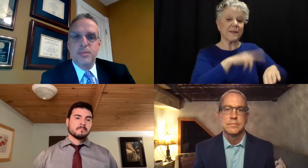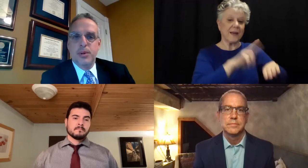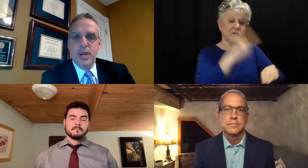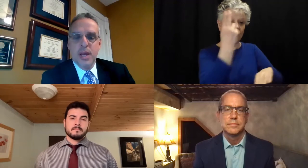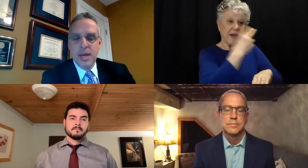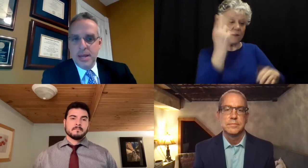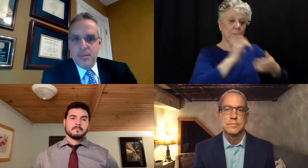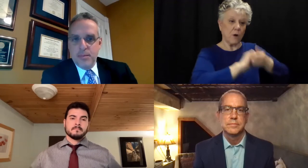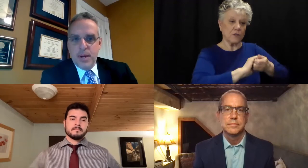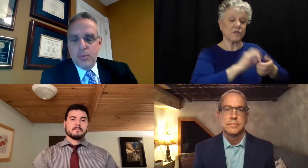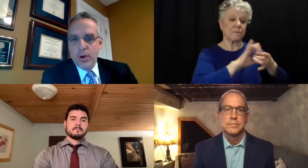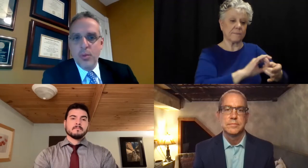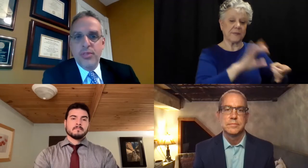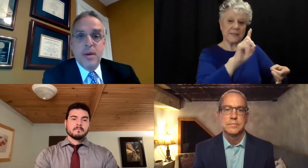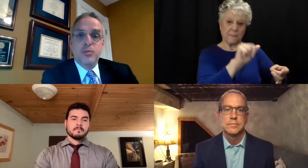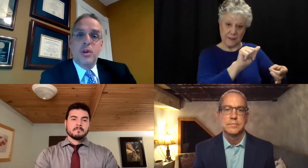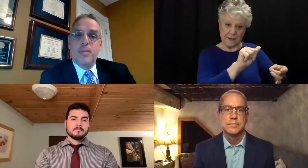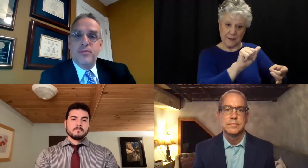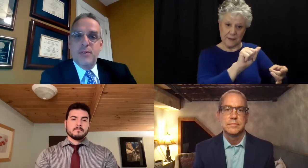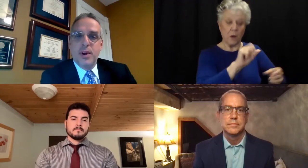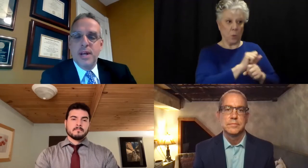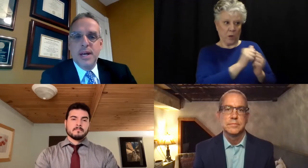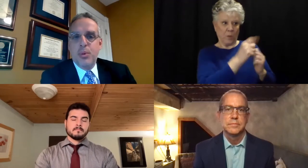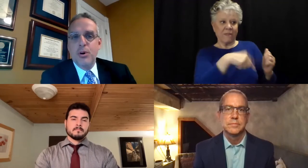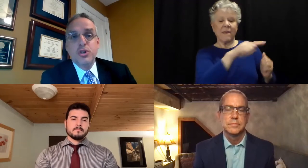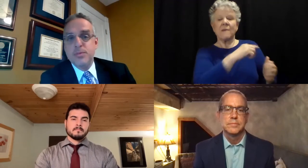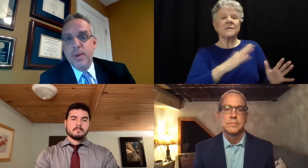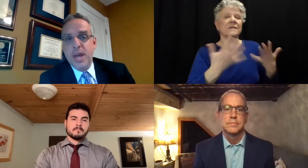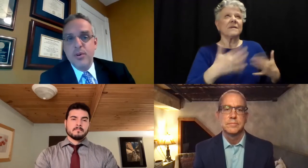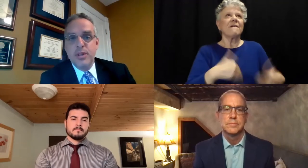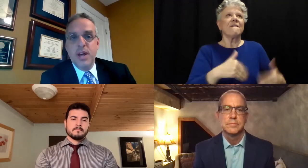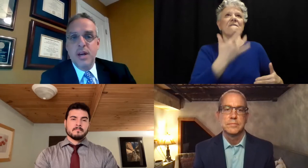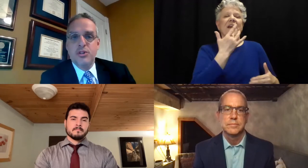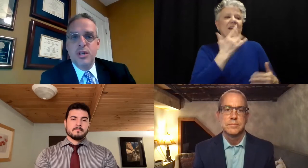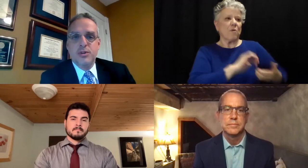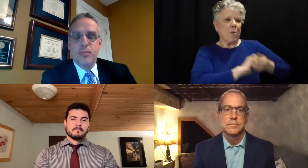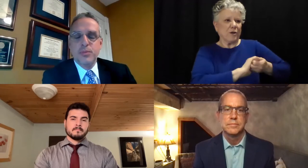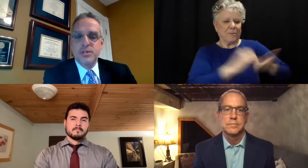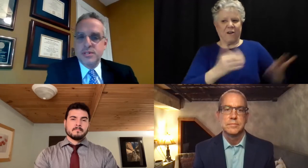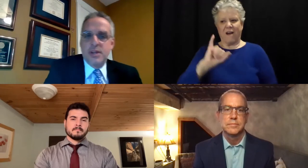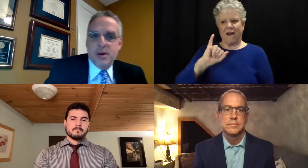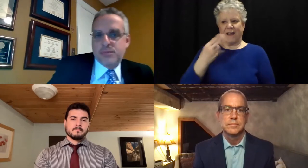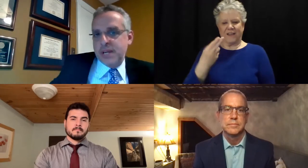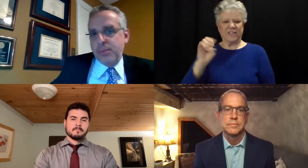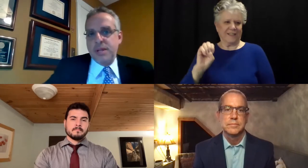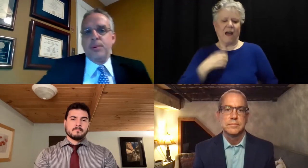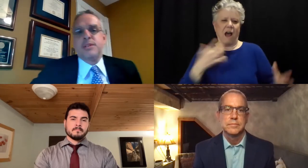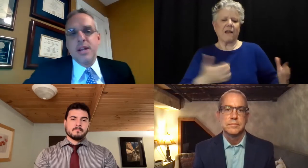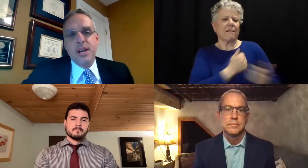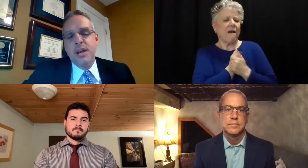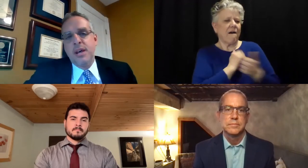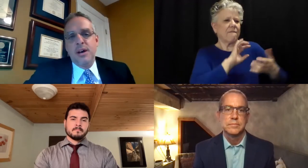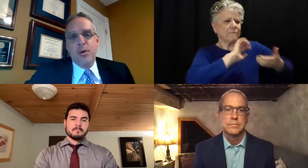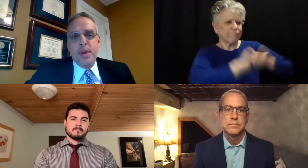Partnership on Disability. Working with them is one of my favorite partnerships that we have here at the IHE. So I'm just, deeply,